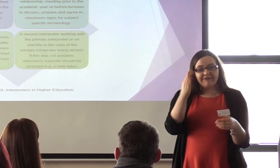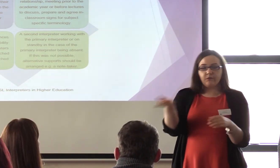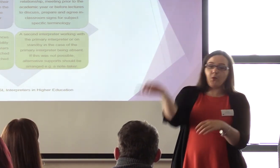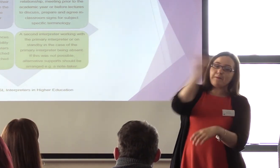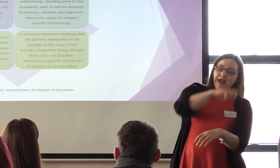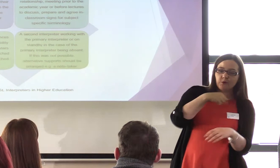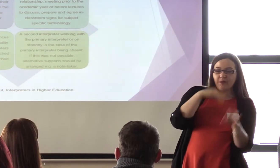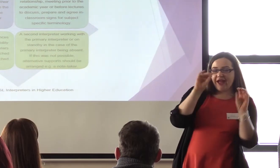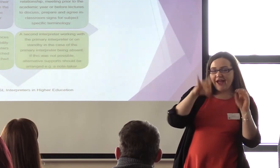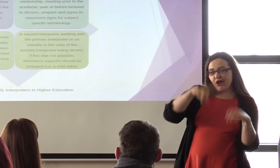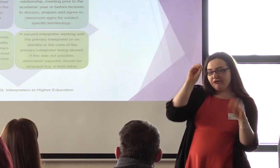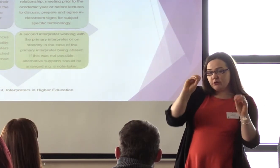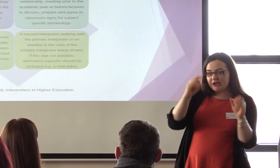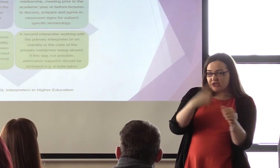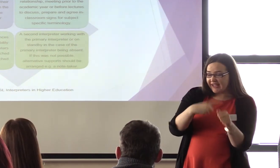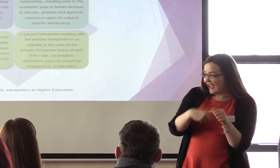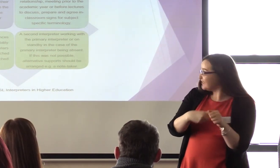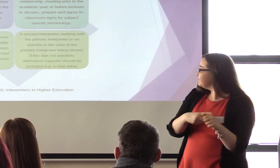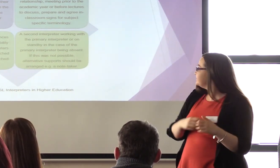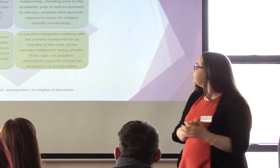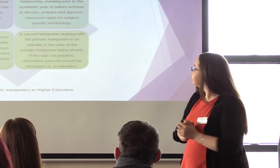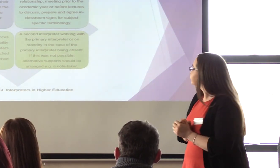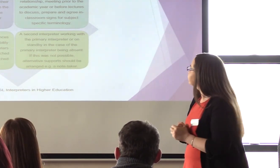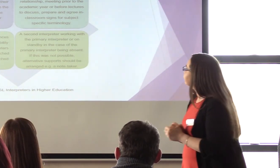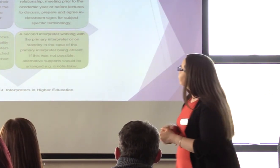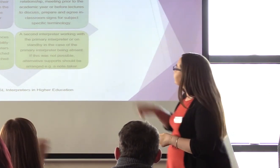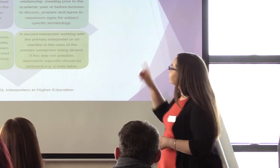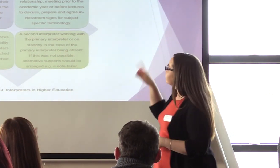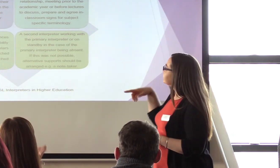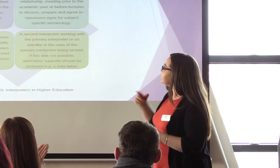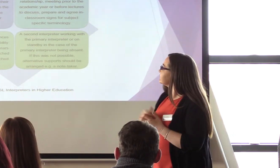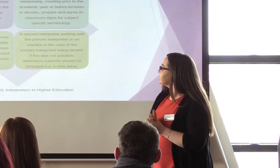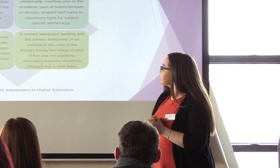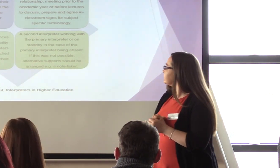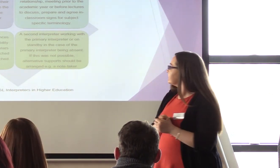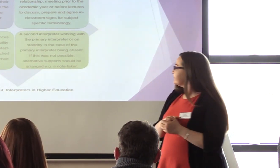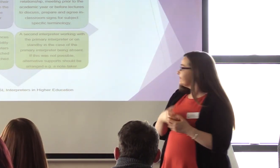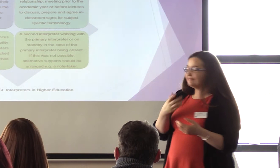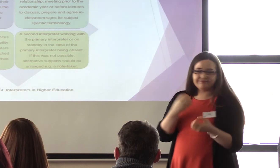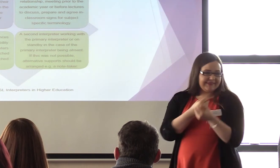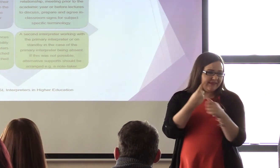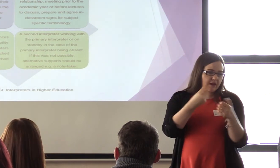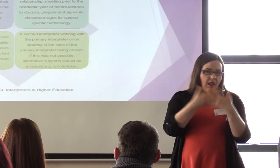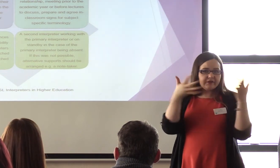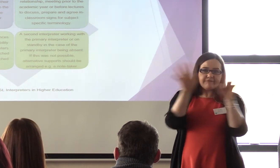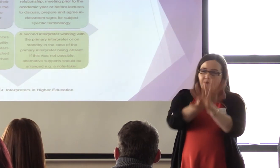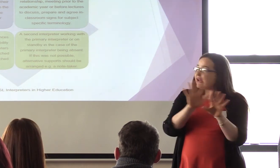I asked the respondents if they could give me 3 pieces of advice if they could go back again, starting their educational experience again. What